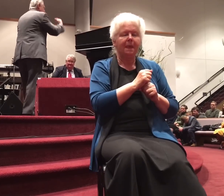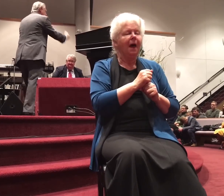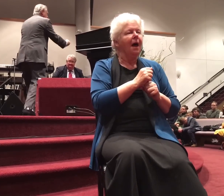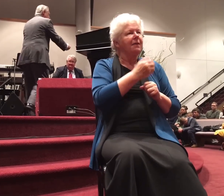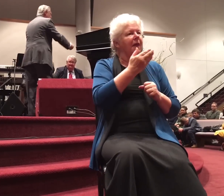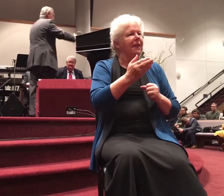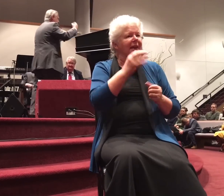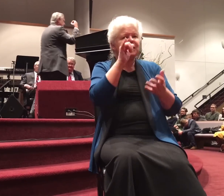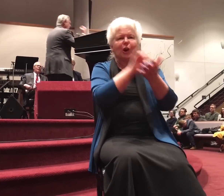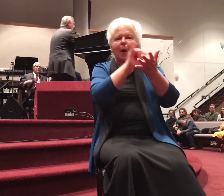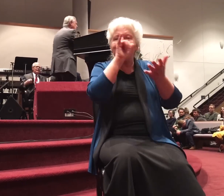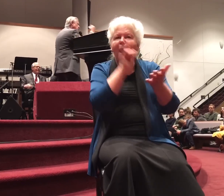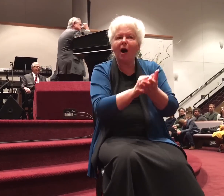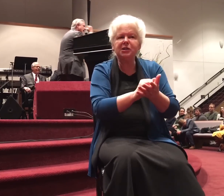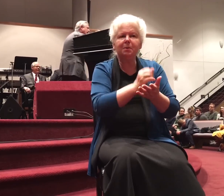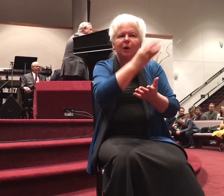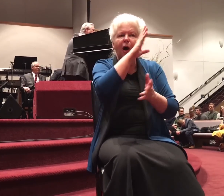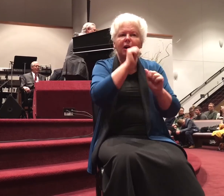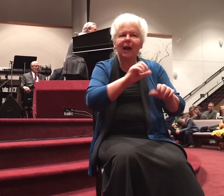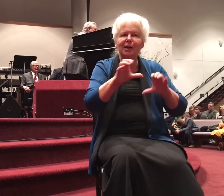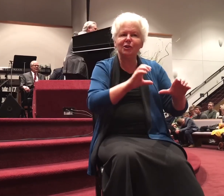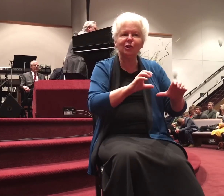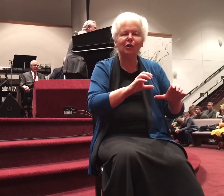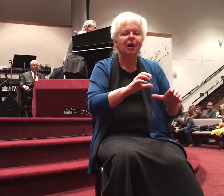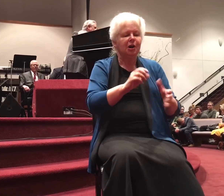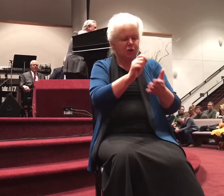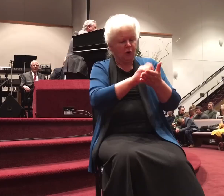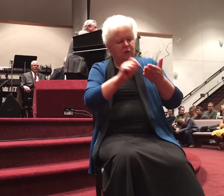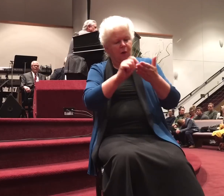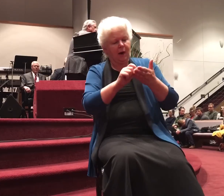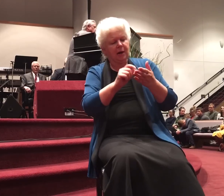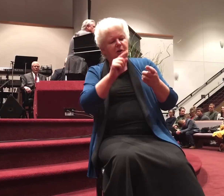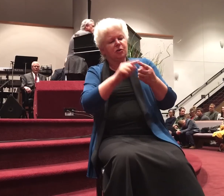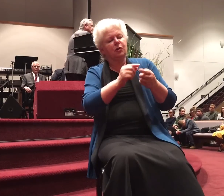the impossible. The God who is able.